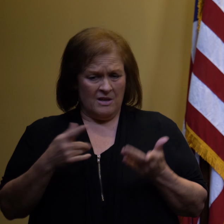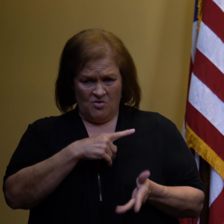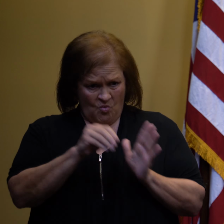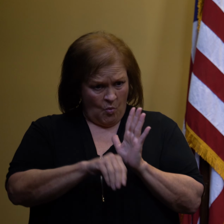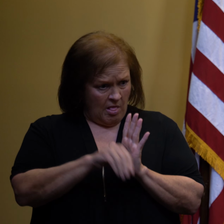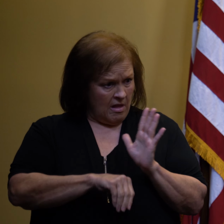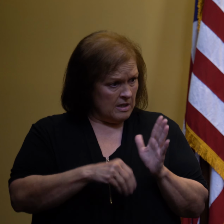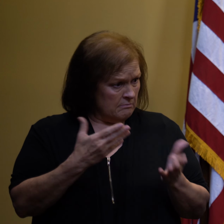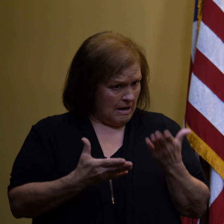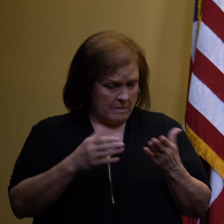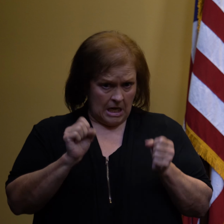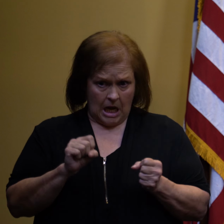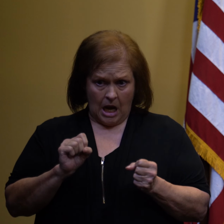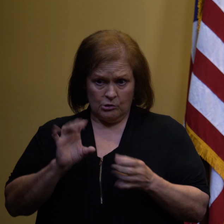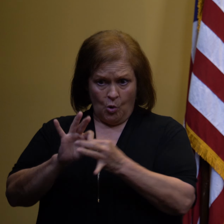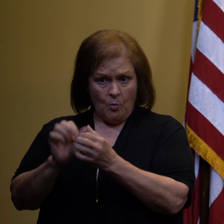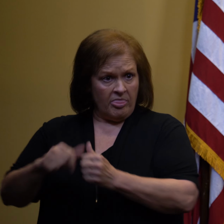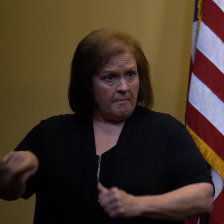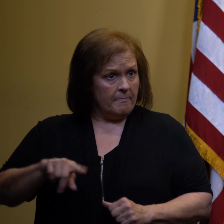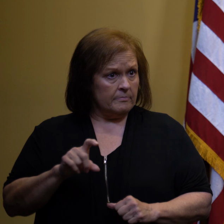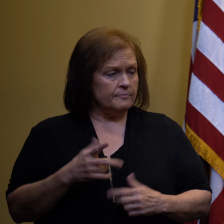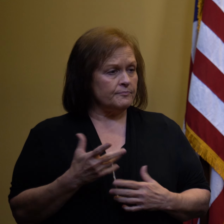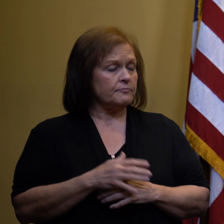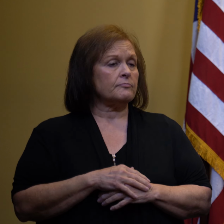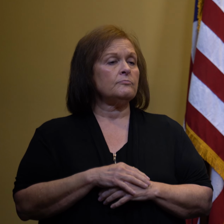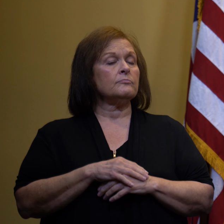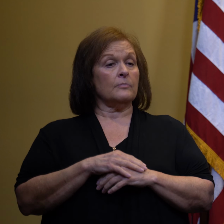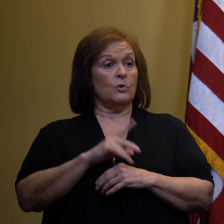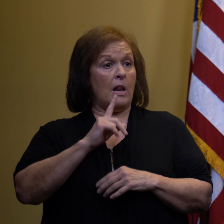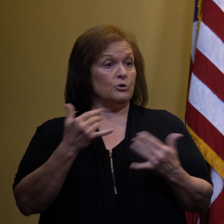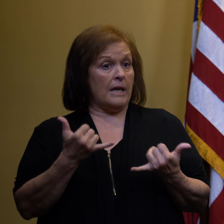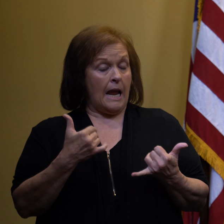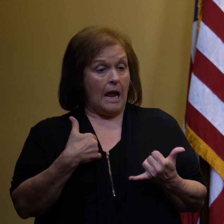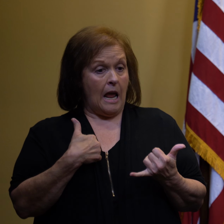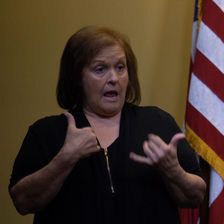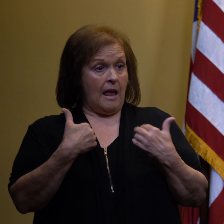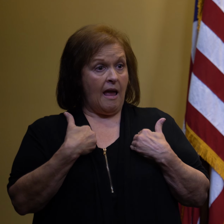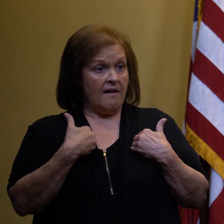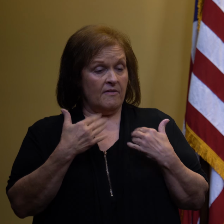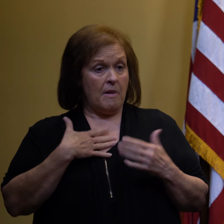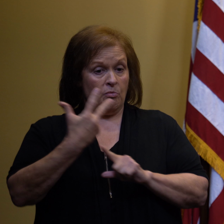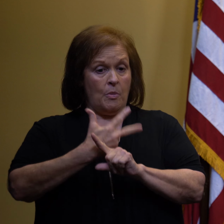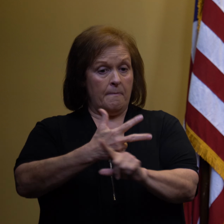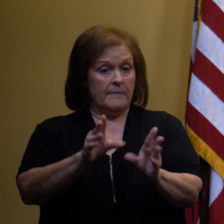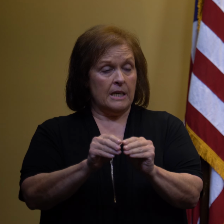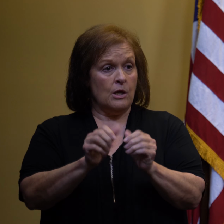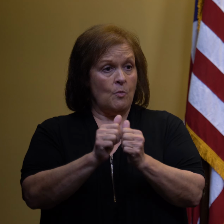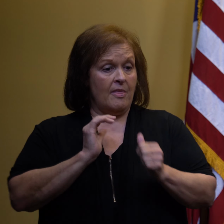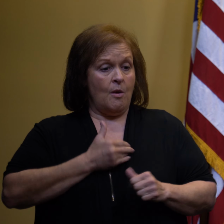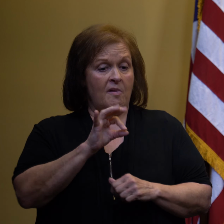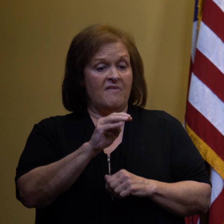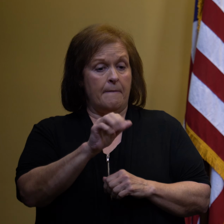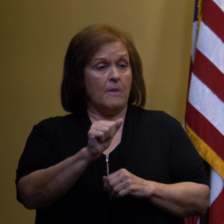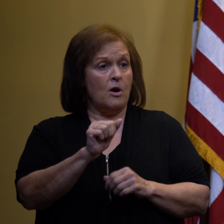getting in possible litigation with FEMA over that? Well, I actually, on today, I have my quarterly meeting with our